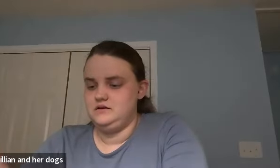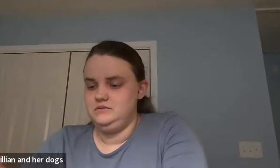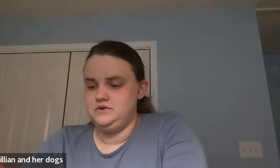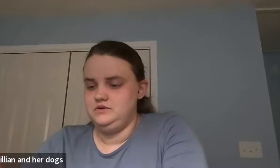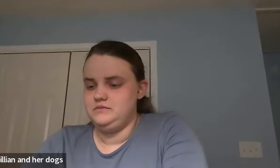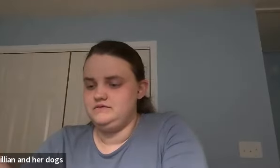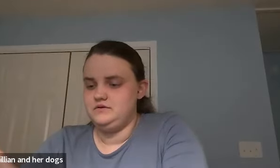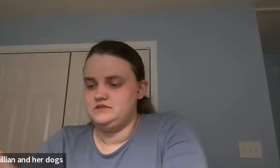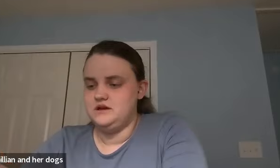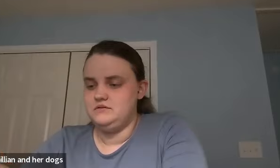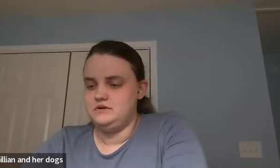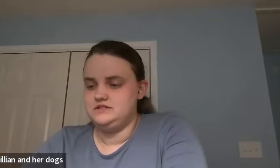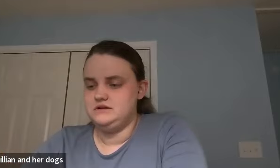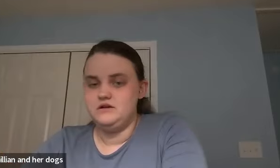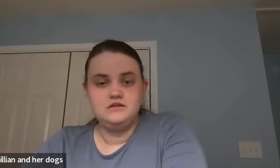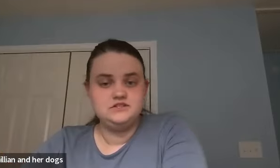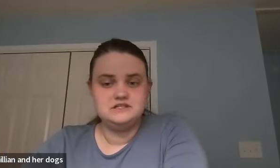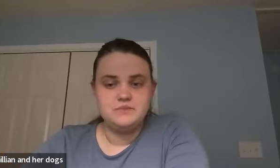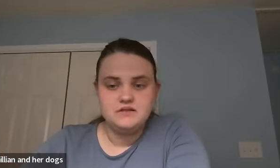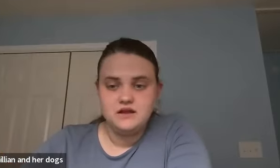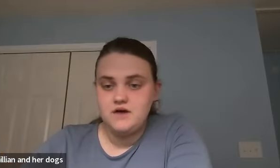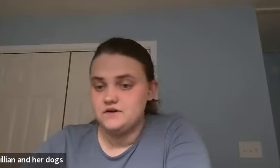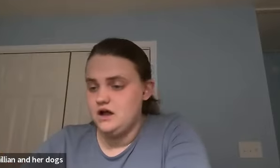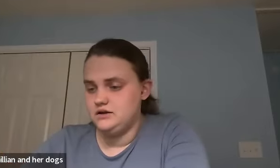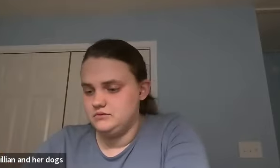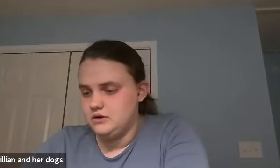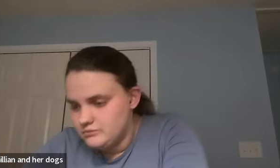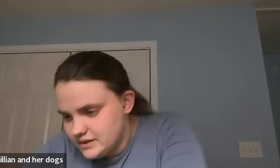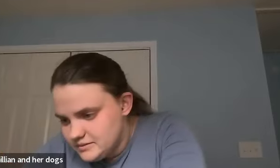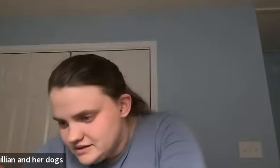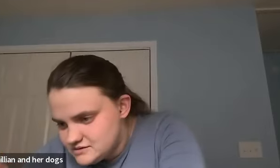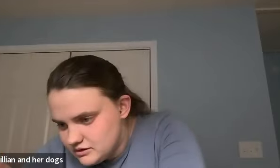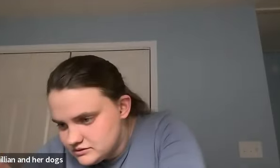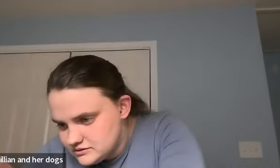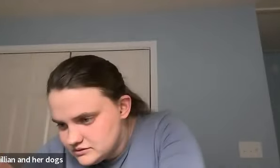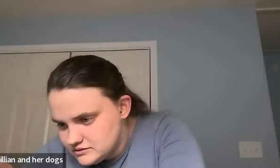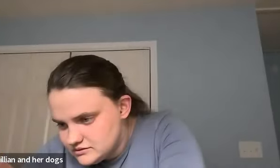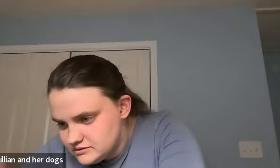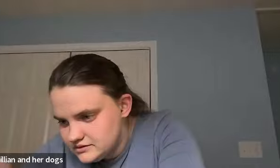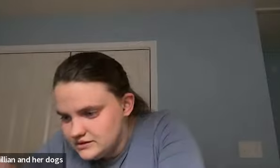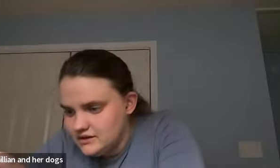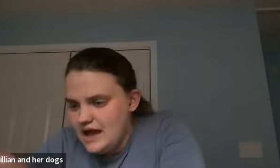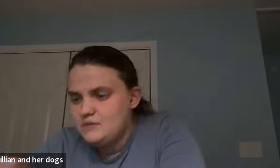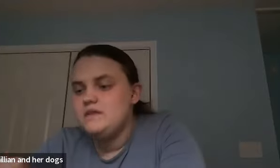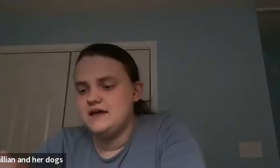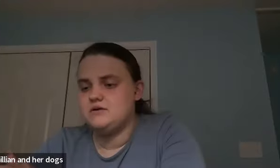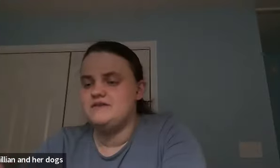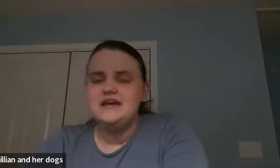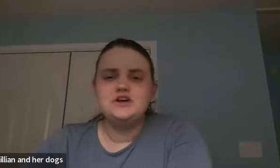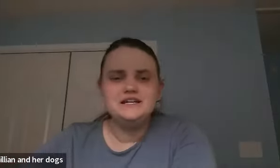Oh, nope, my phone does not want to acknowledge the spelling of avocado. Oh, maybe it is wrong. I had one letter off. It tried to